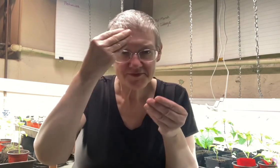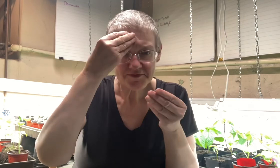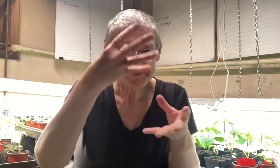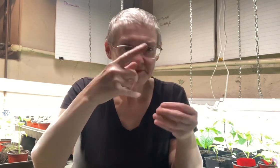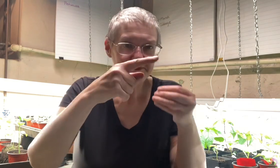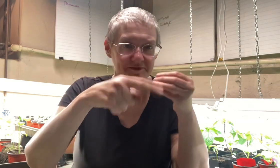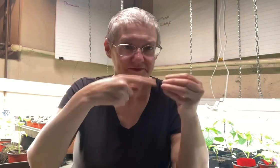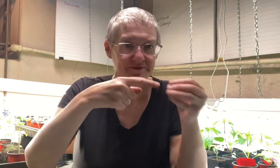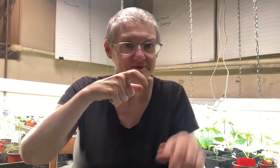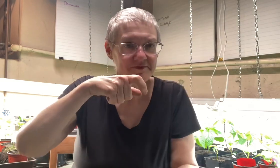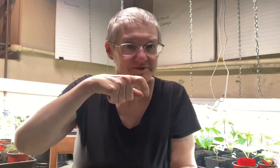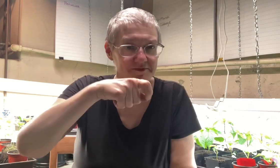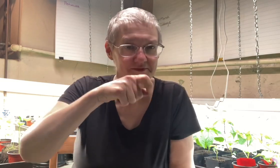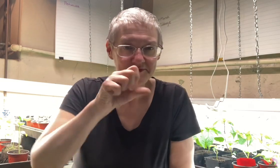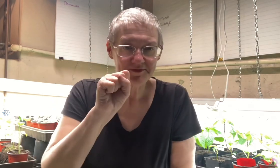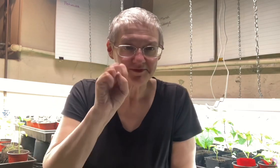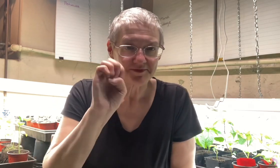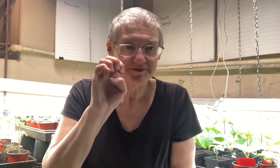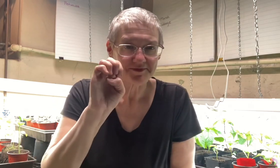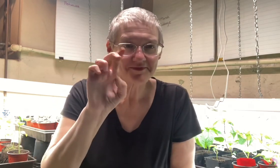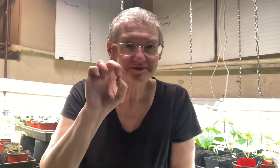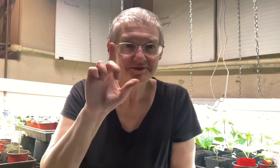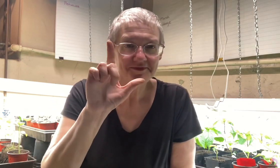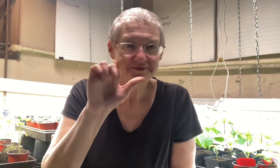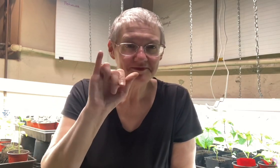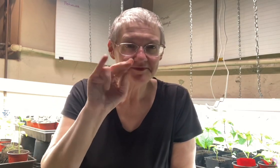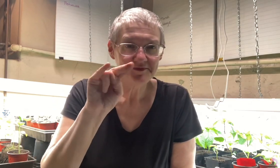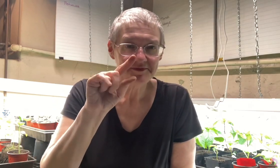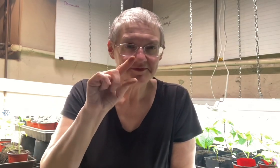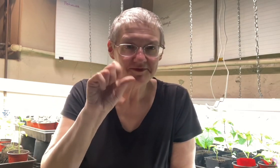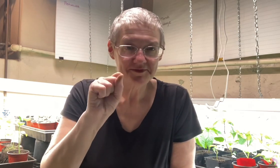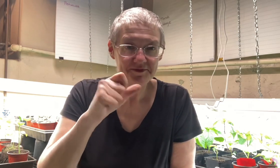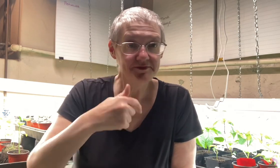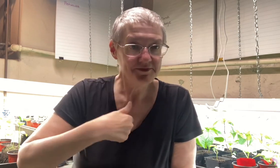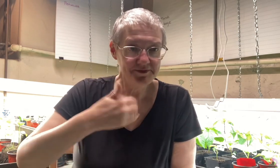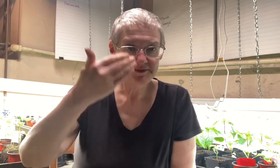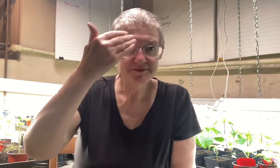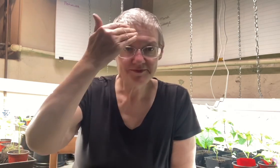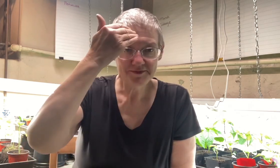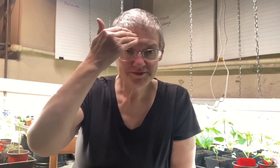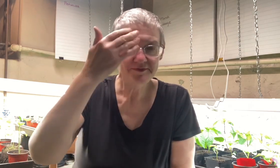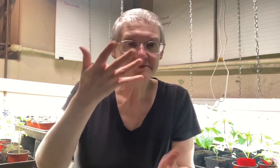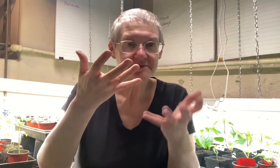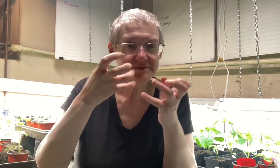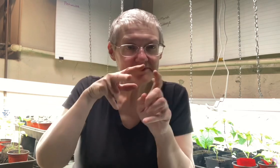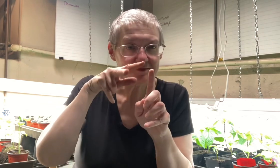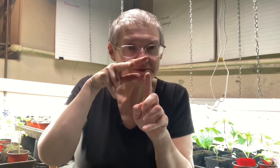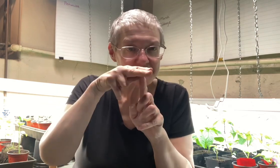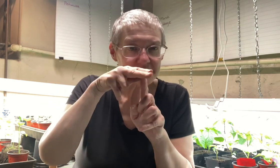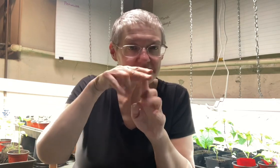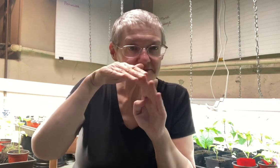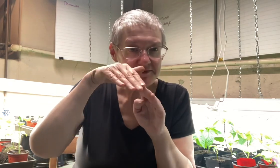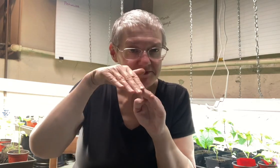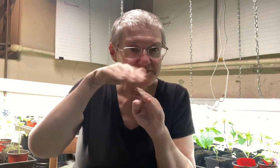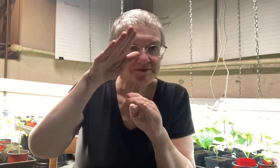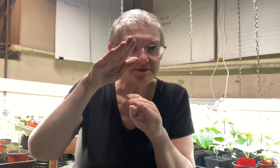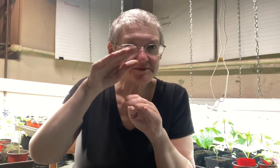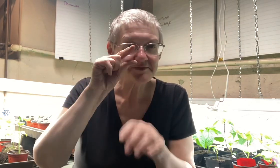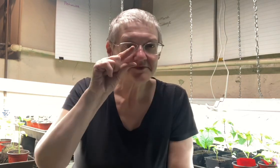to find information about pinching back seedlings. Now I do know I want to cut it